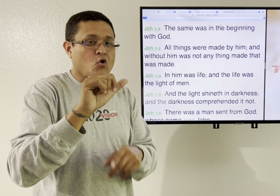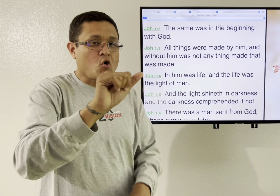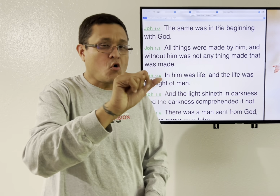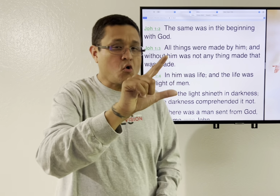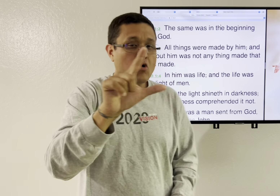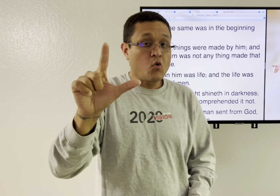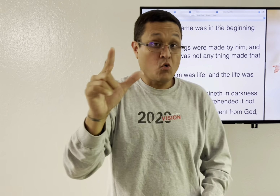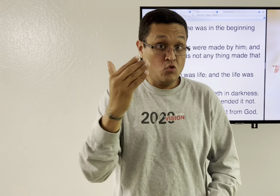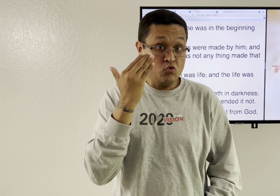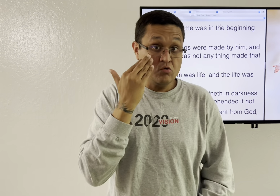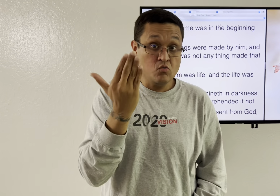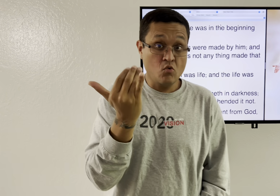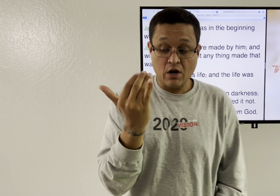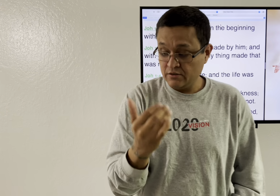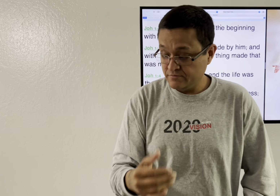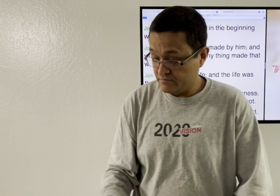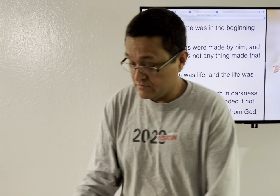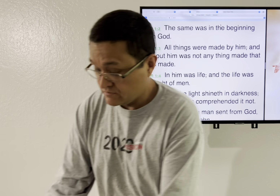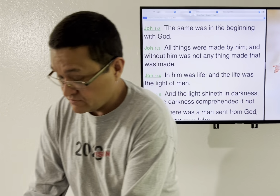There's my favorite word, all.